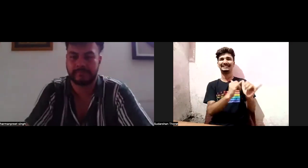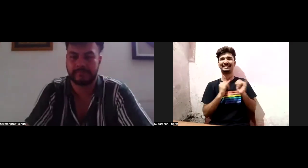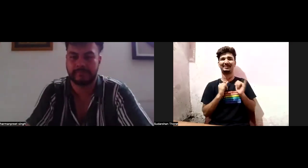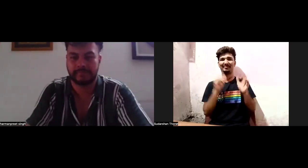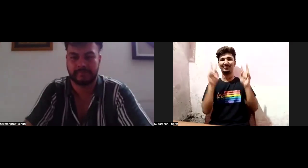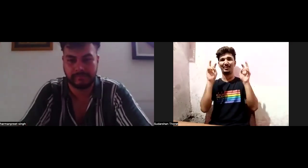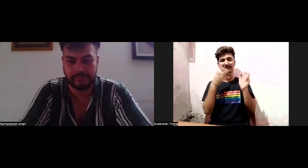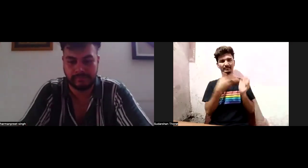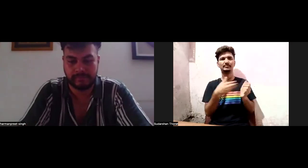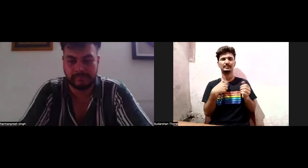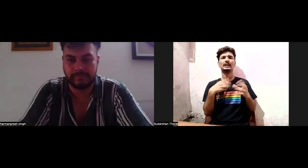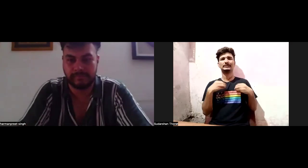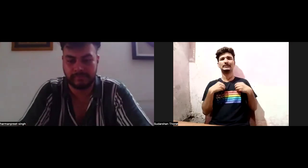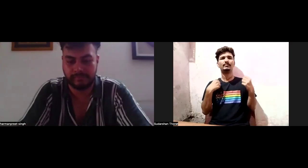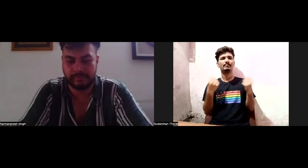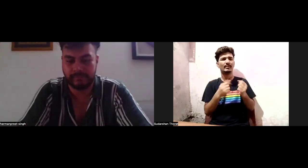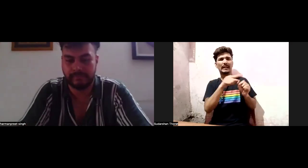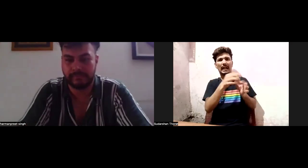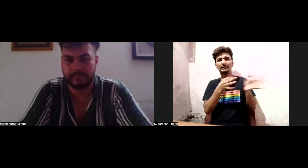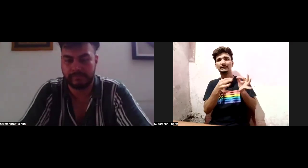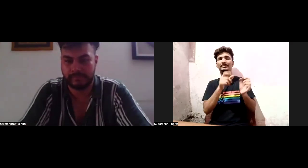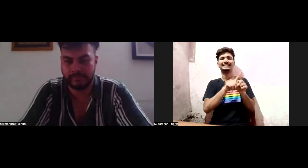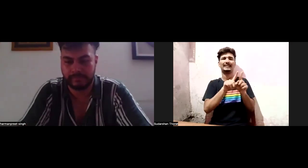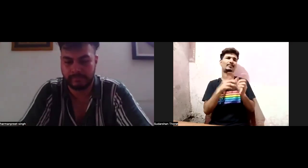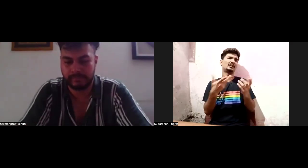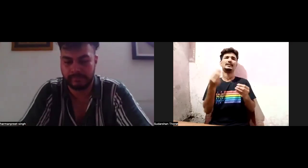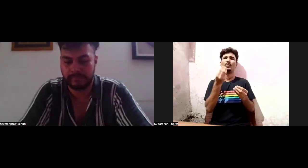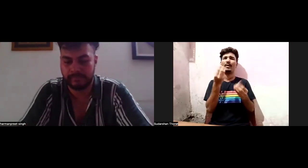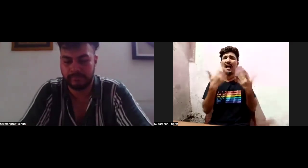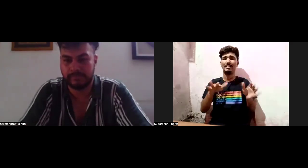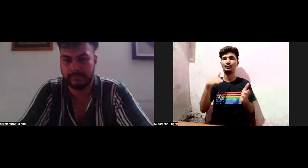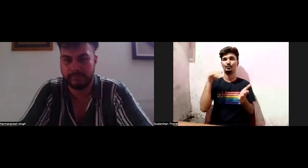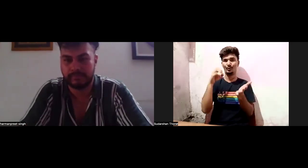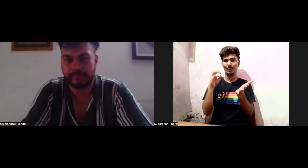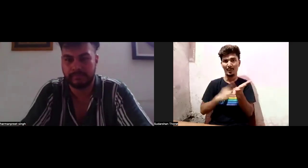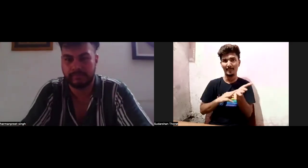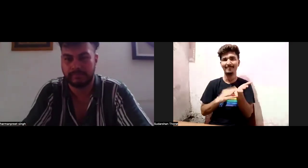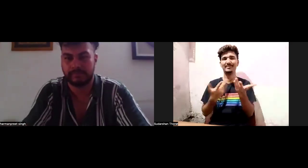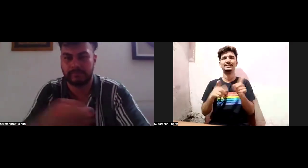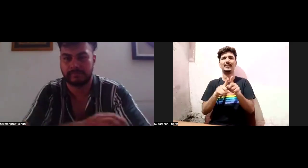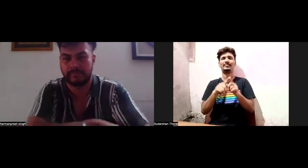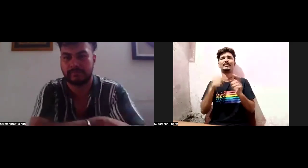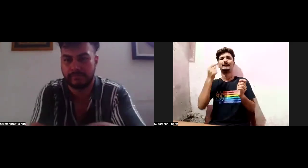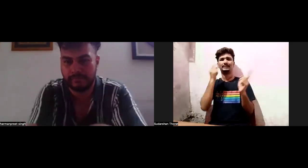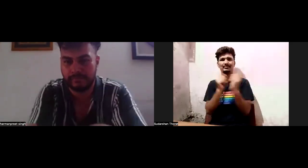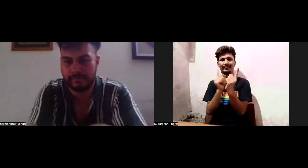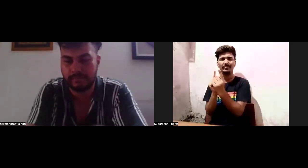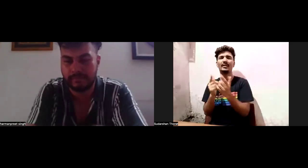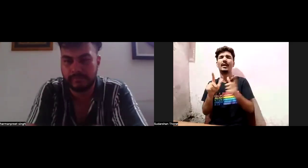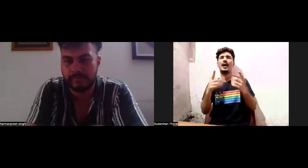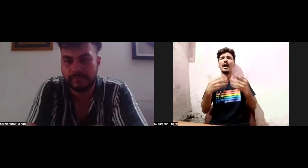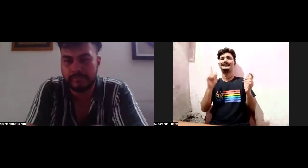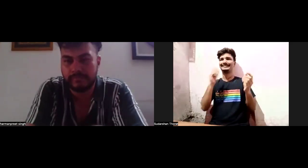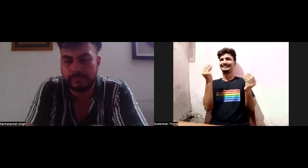those accessibility from very beginning itself. But through the deaf community, we need to make them understand whether we can have the